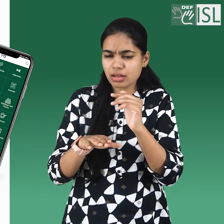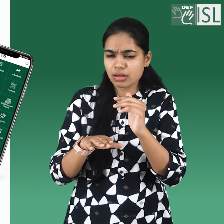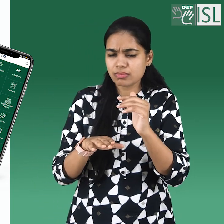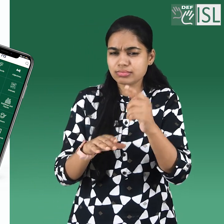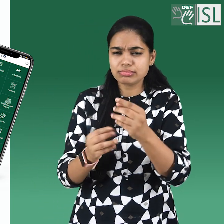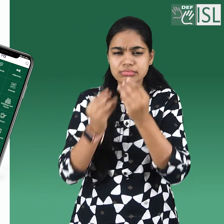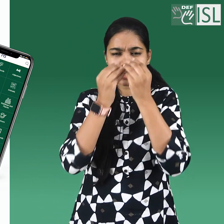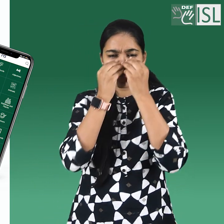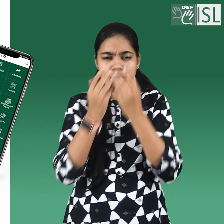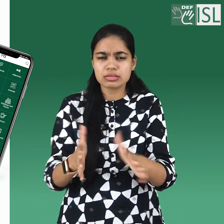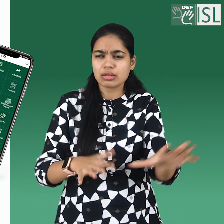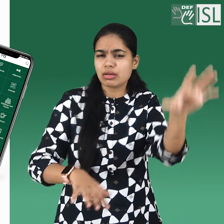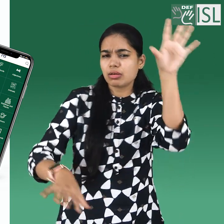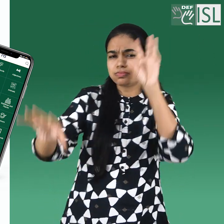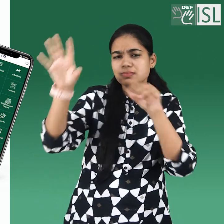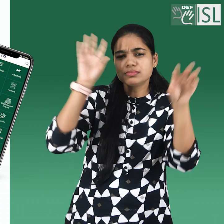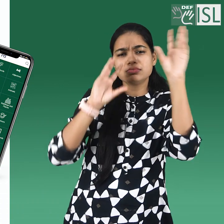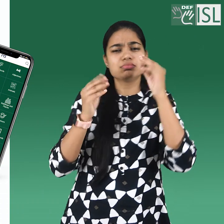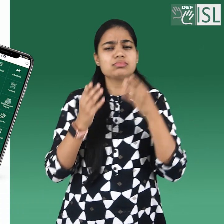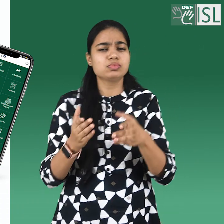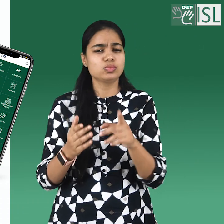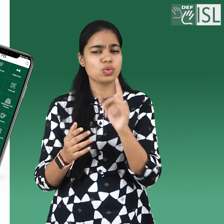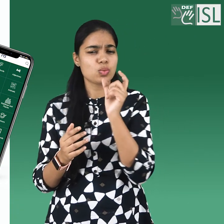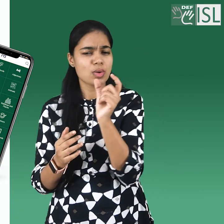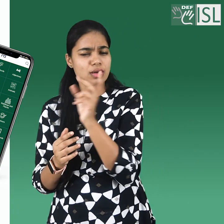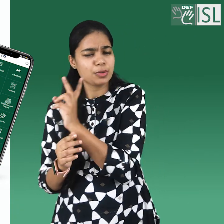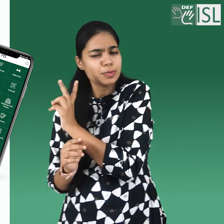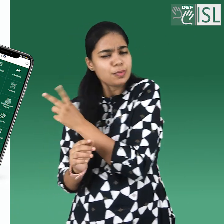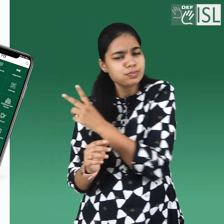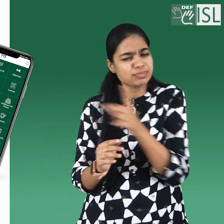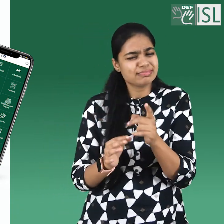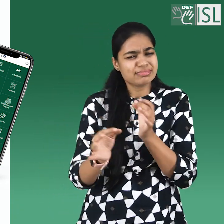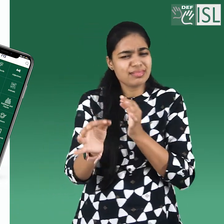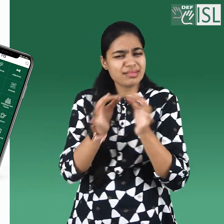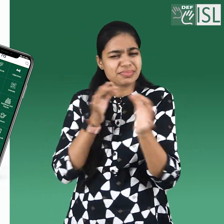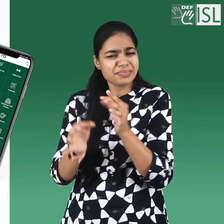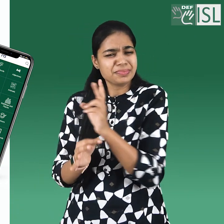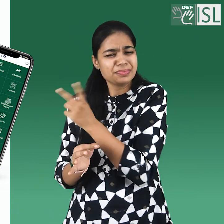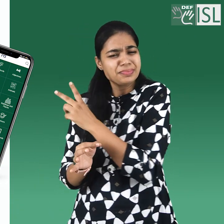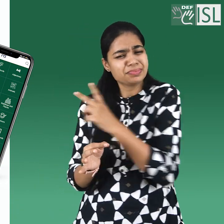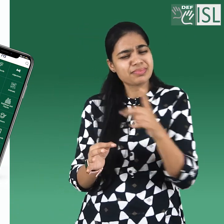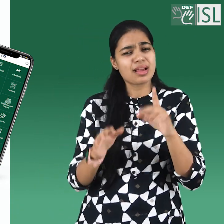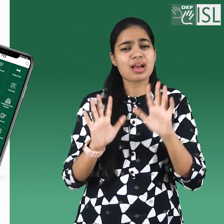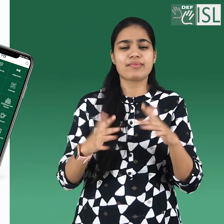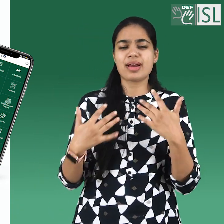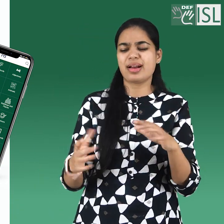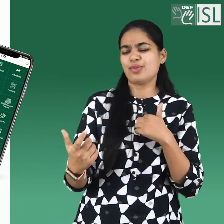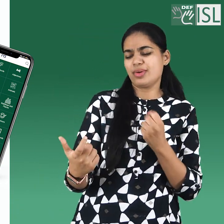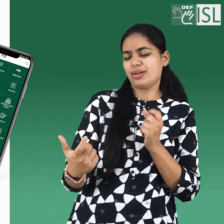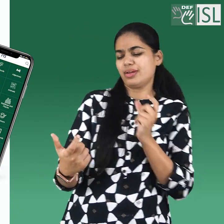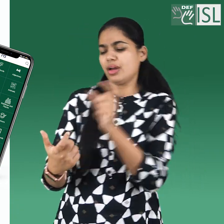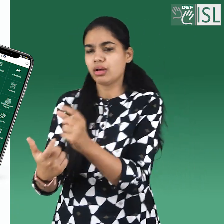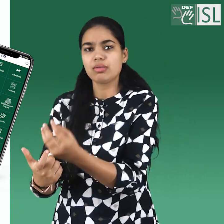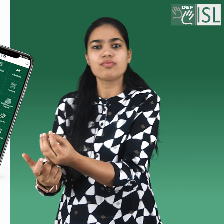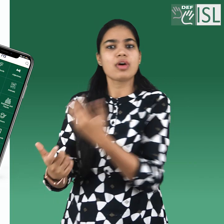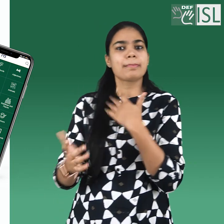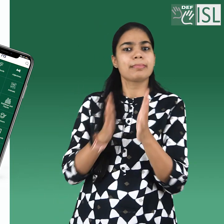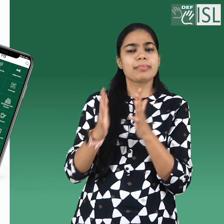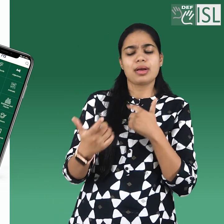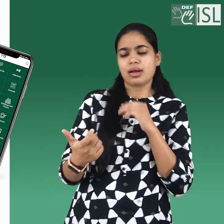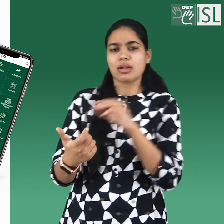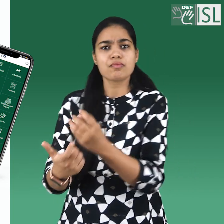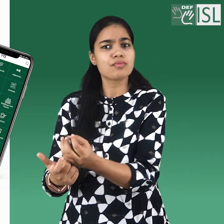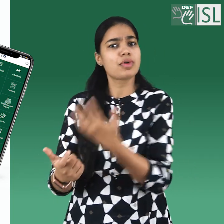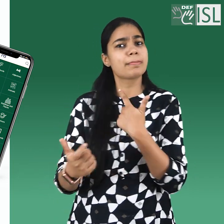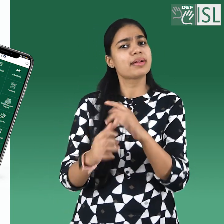one word when we speak. It's interesting to see how sign language helps us learn